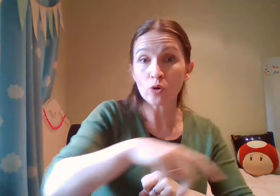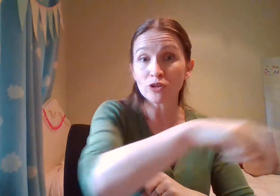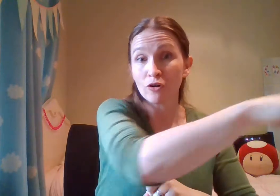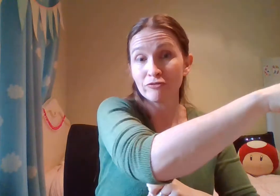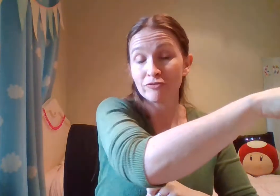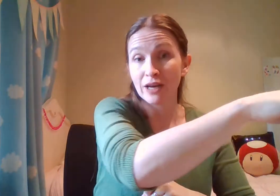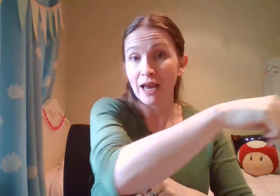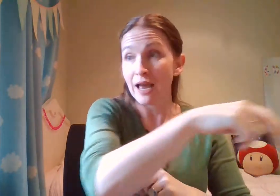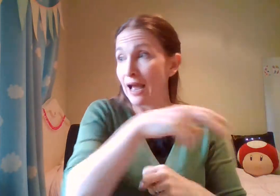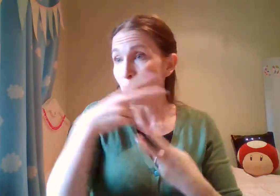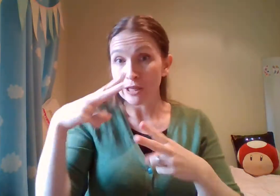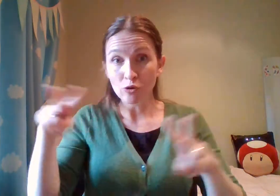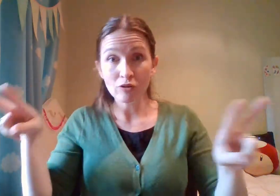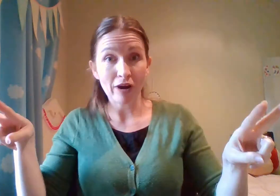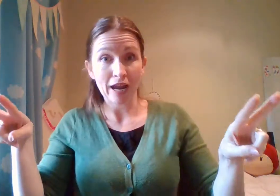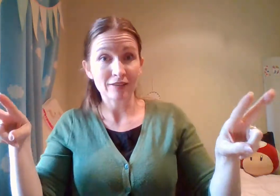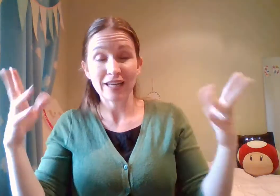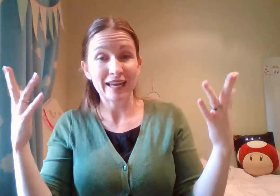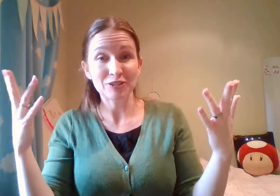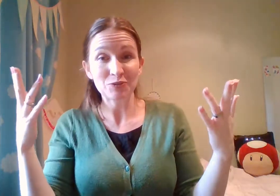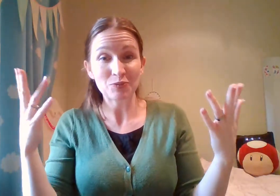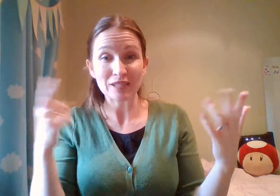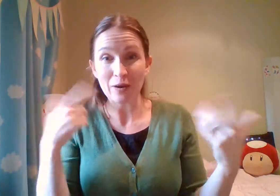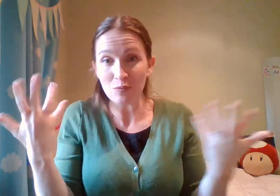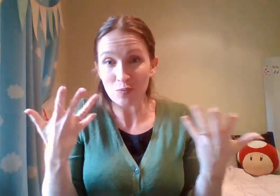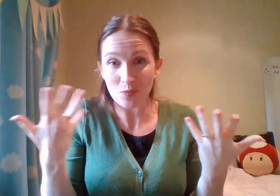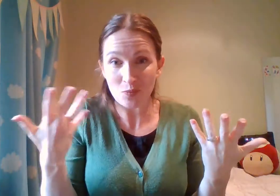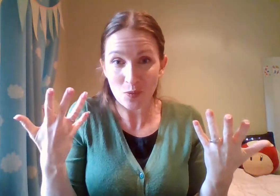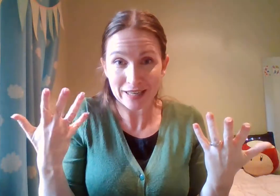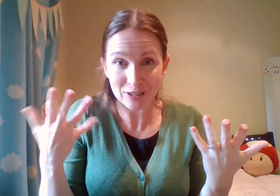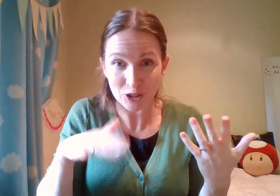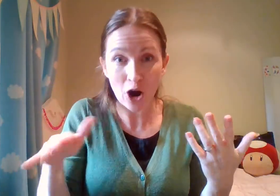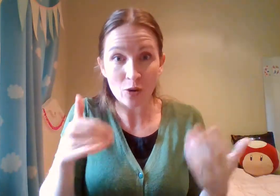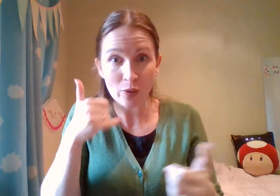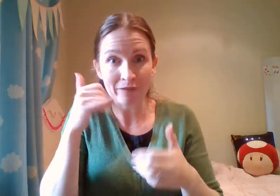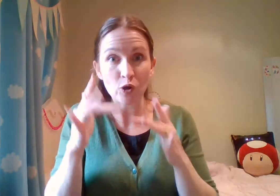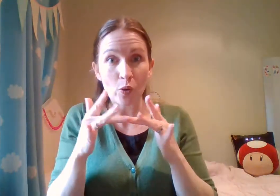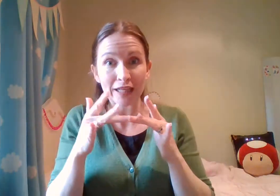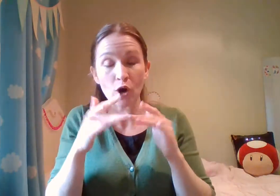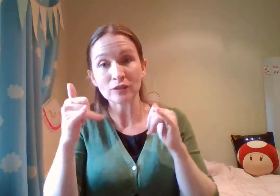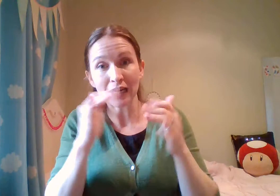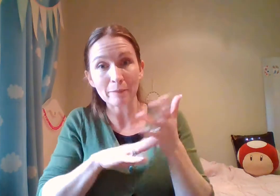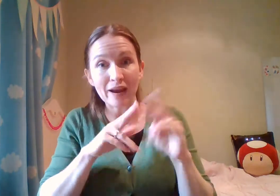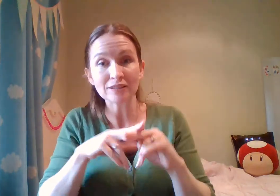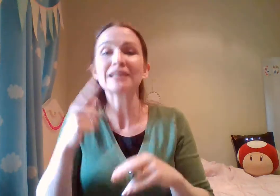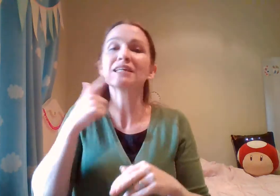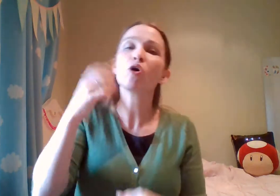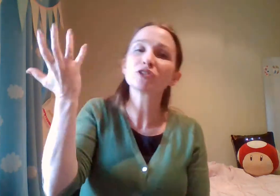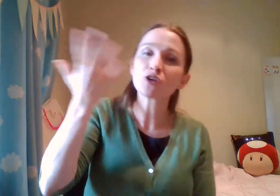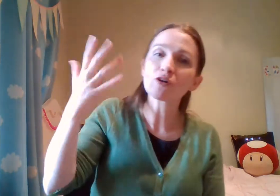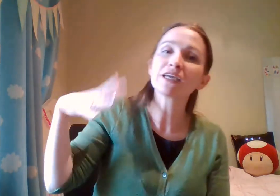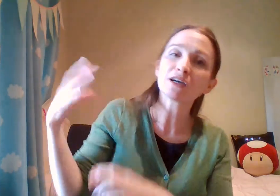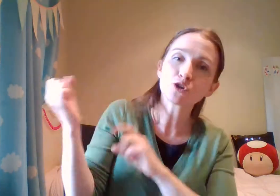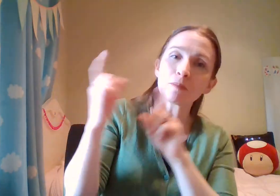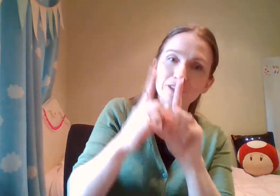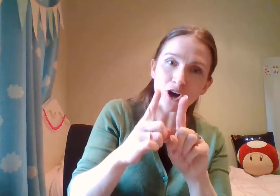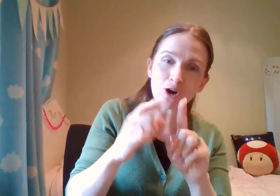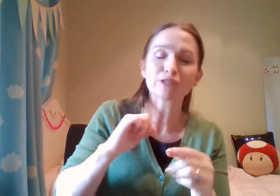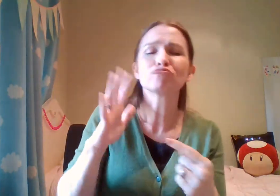off, and we look around and we say, where's the child? And we have to quickly contact parents. They say, oh, sorry, yeah, I took my child. It's